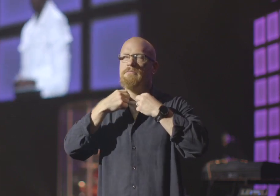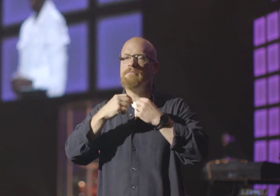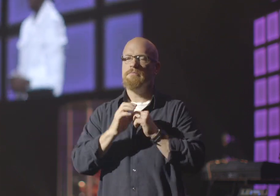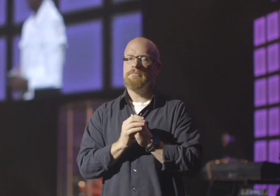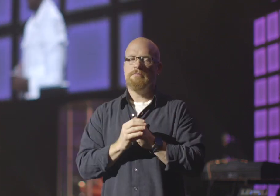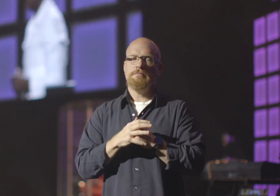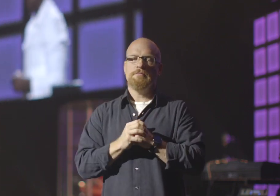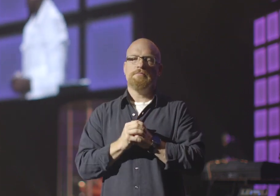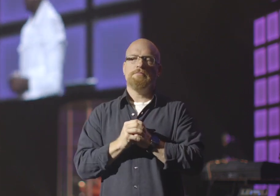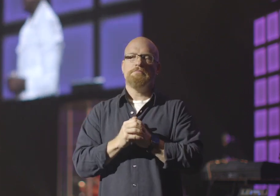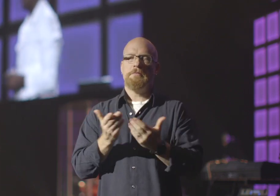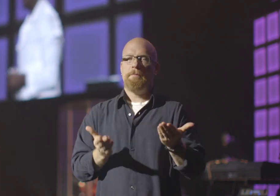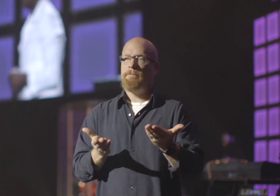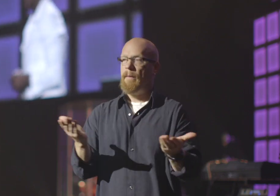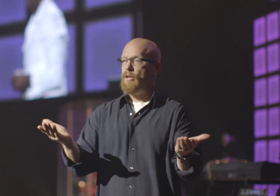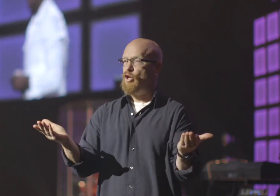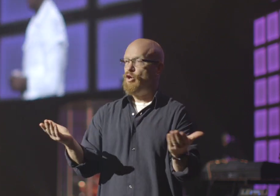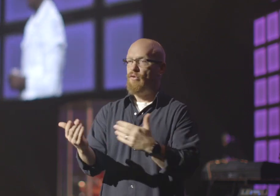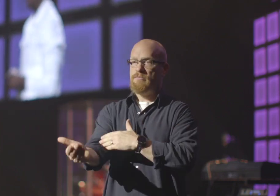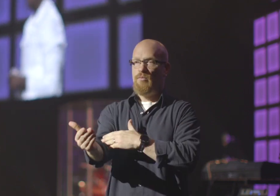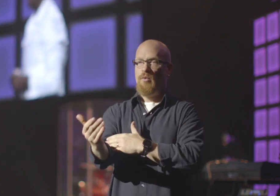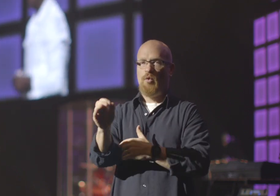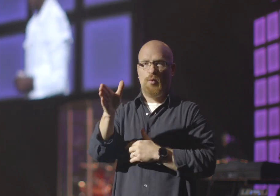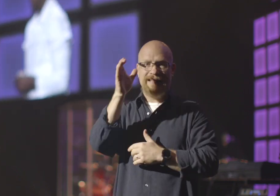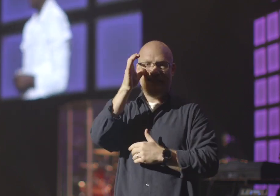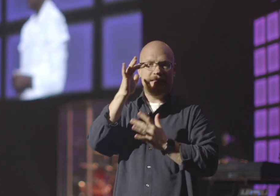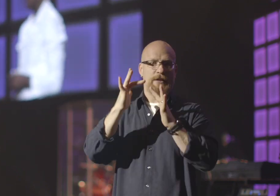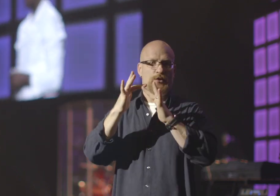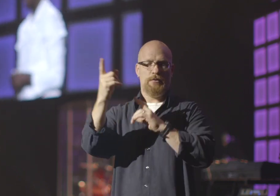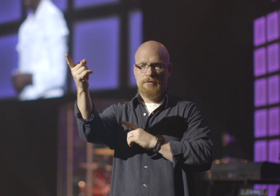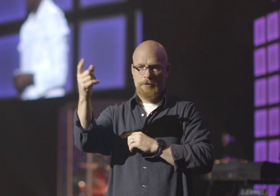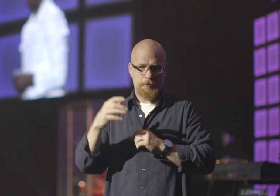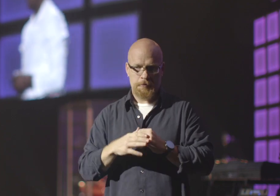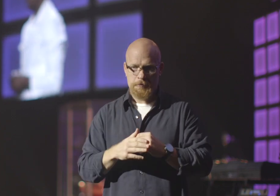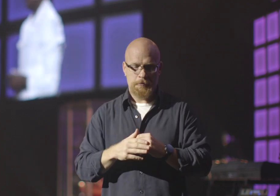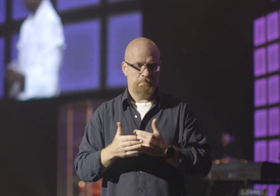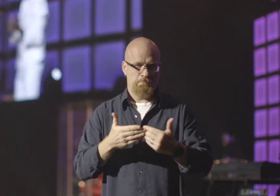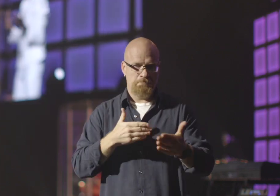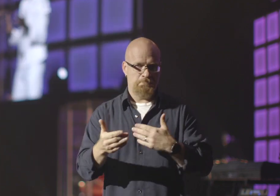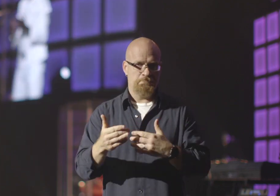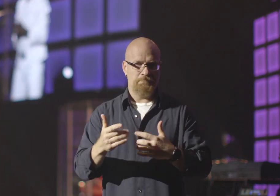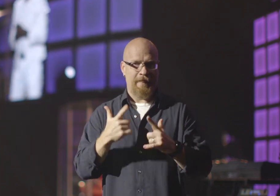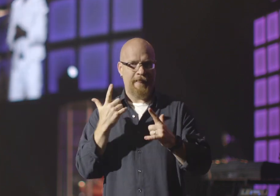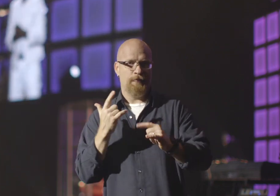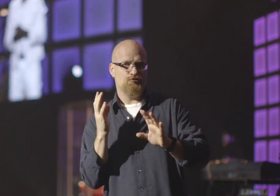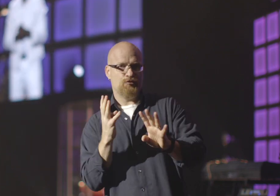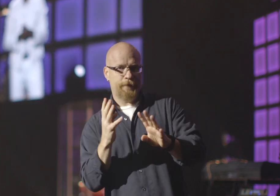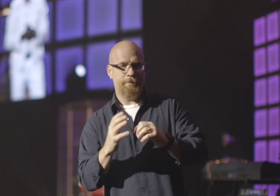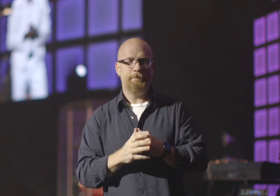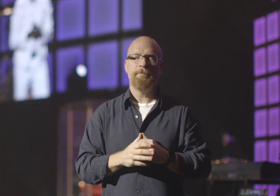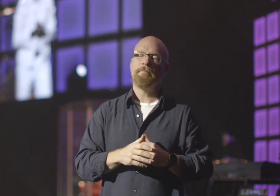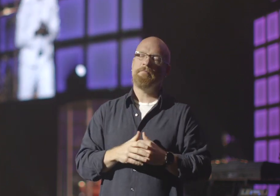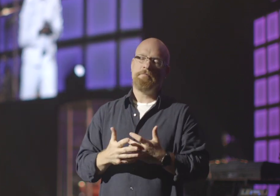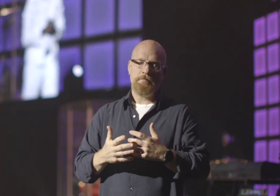You may be here this morning or listening, live stream,